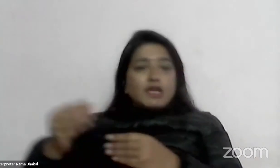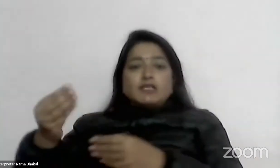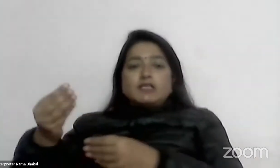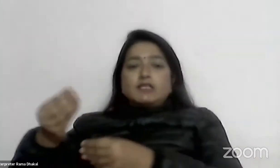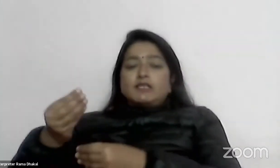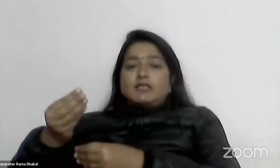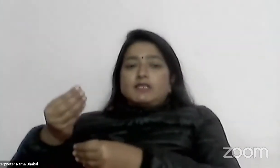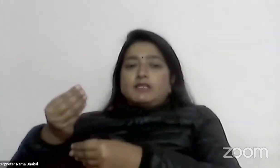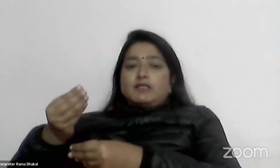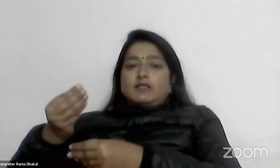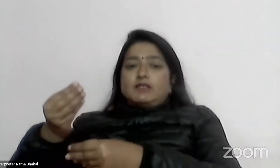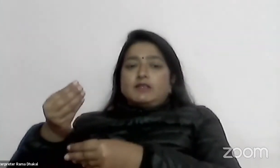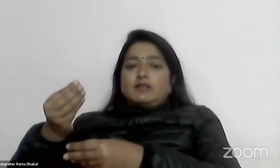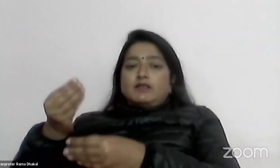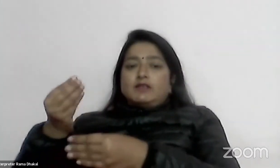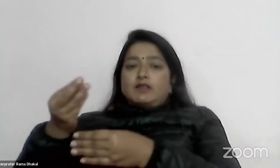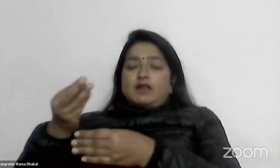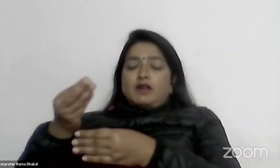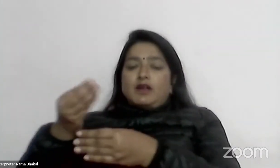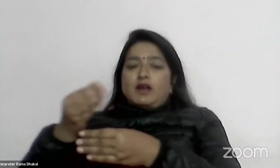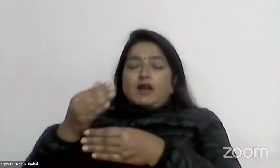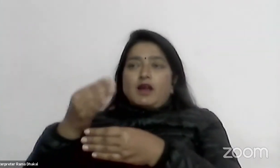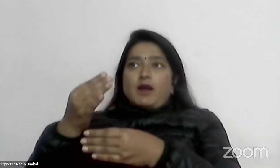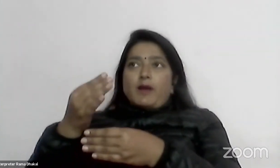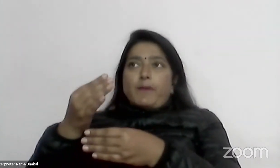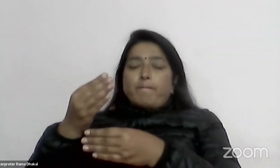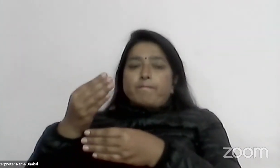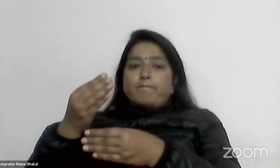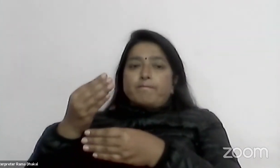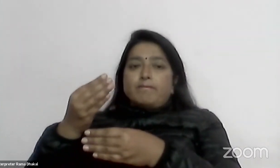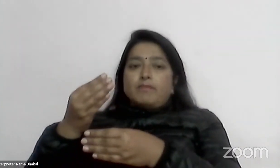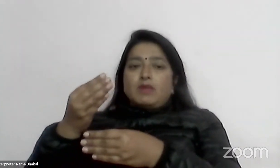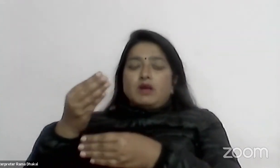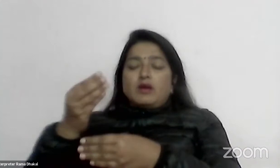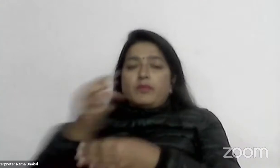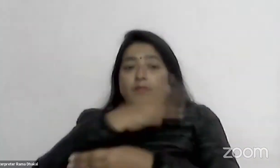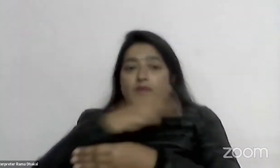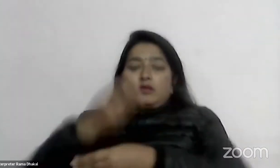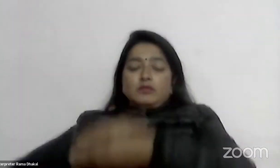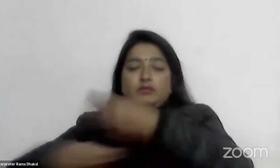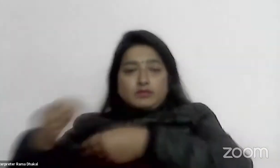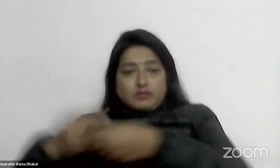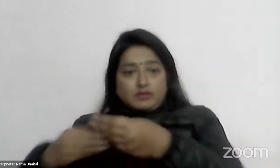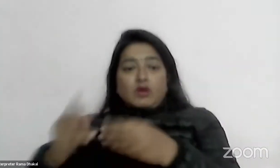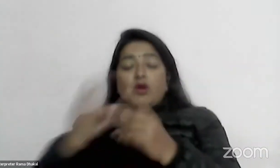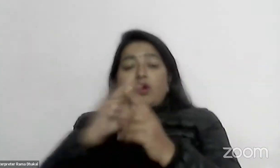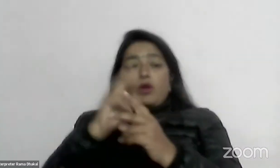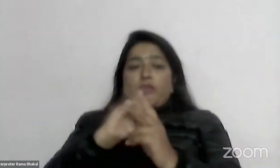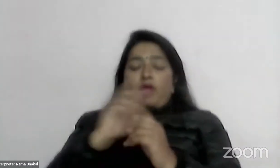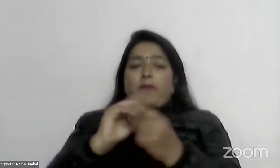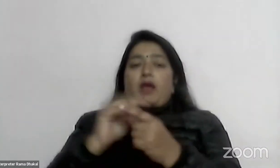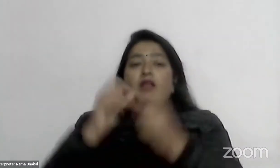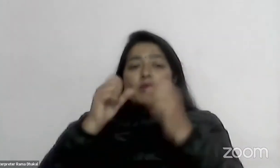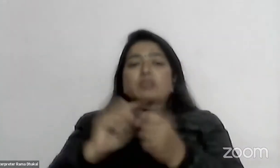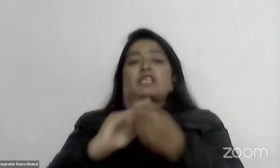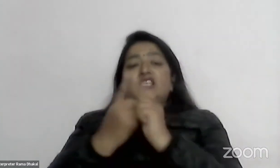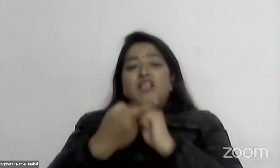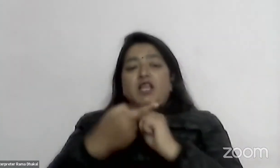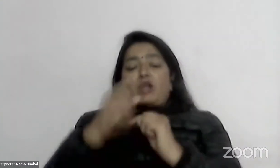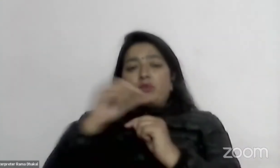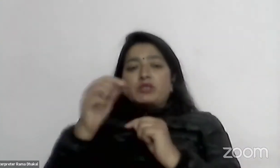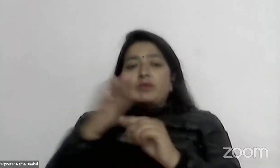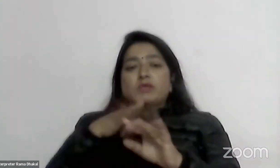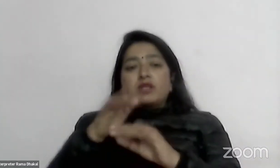was problematic from the perspective of a lawyer and for many others, I'm sure. And the reference